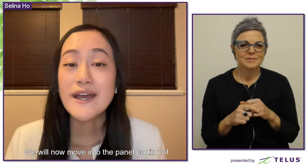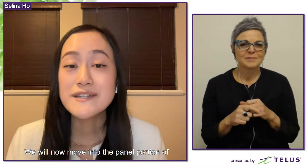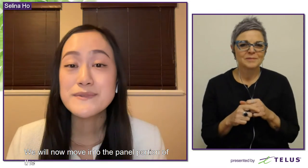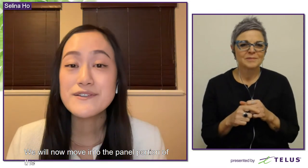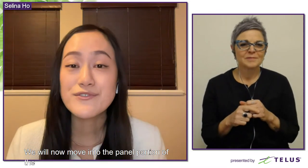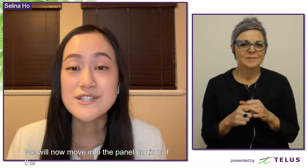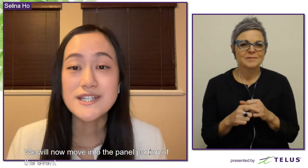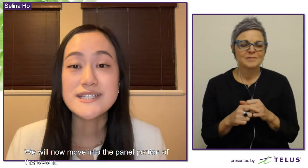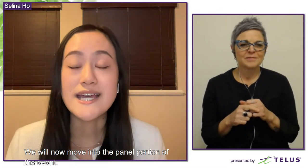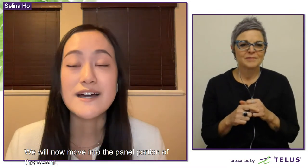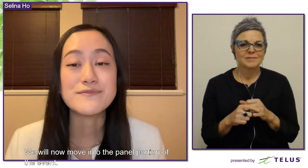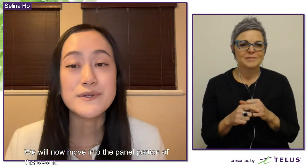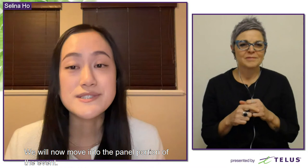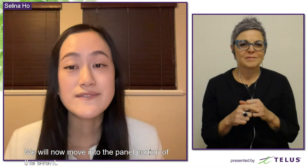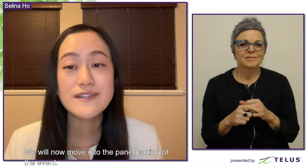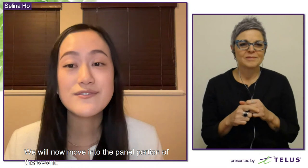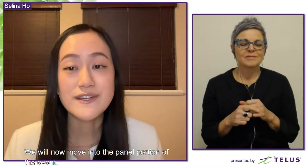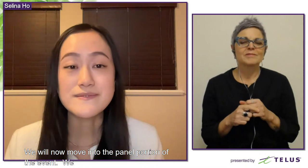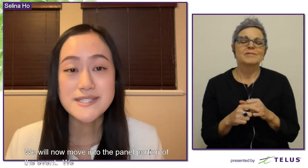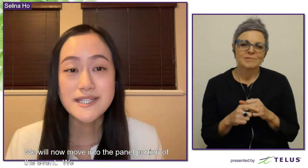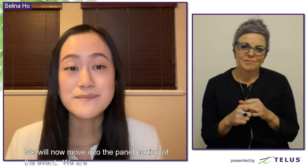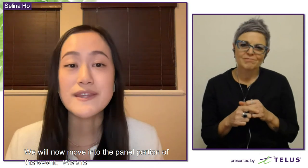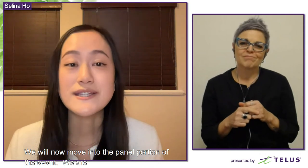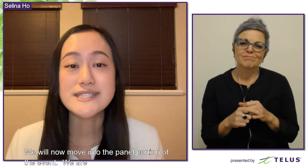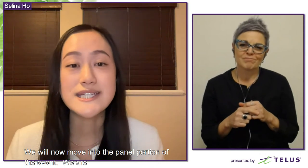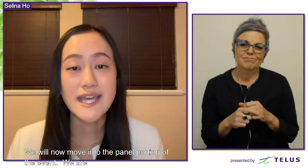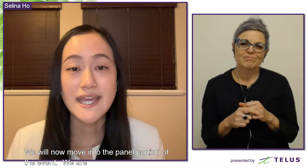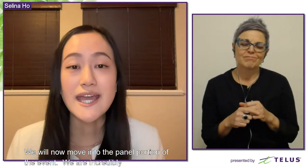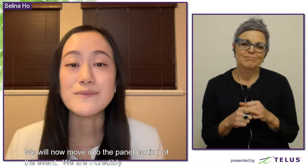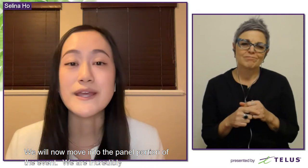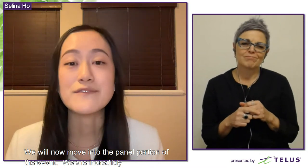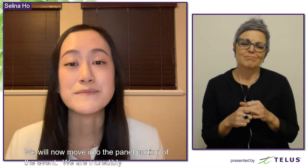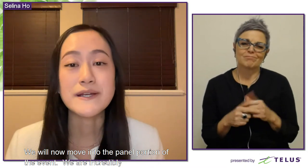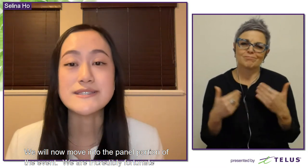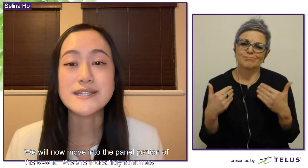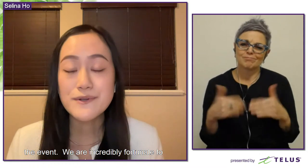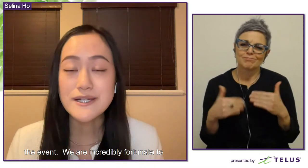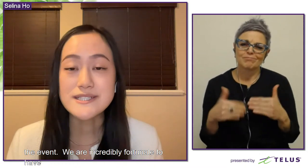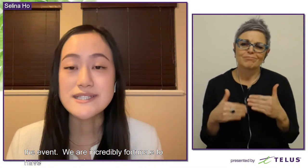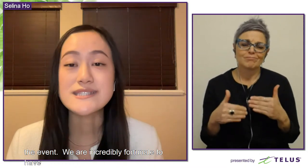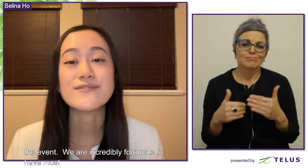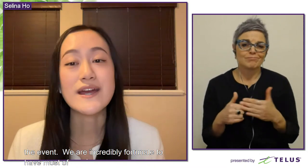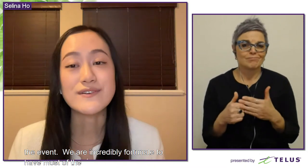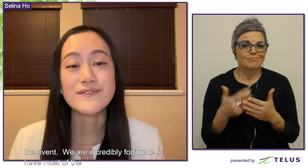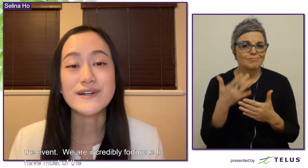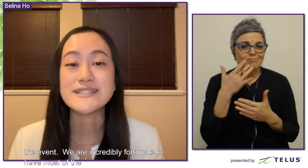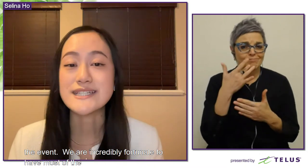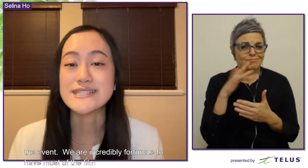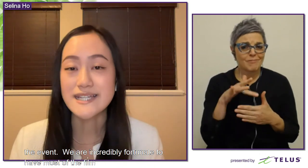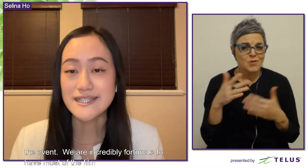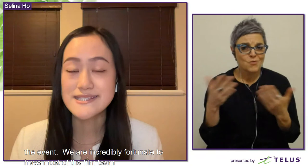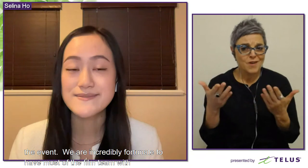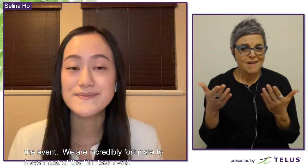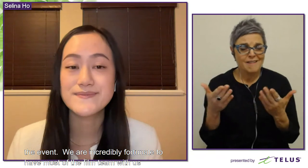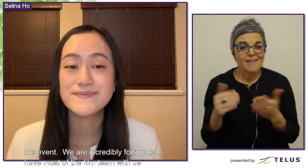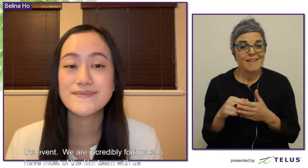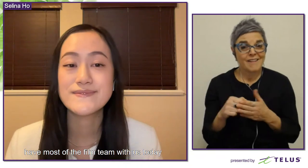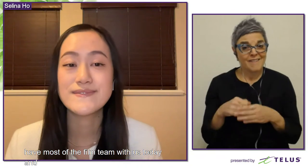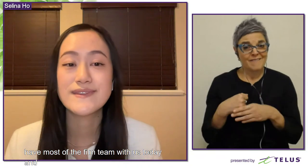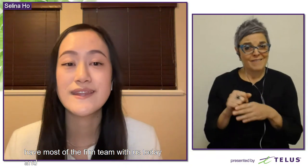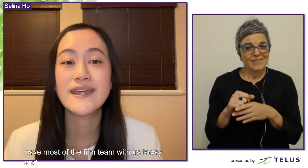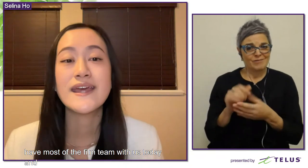We are incredibly fortunate to have most of the film team with us today, and we have prepared some questions for everyone to discuss.